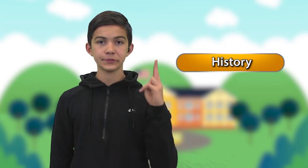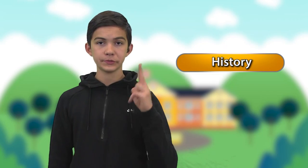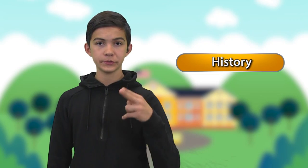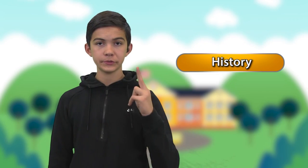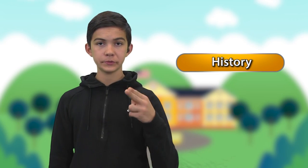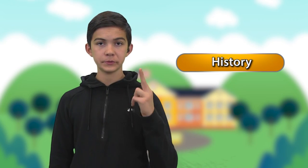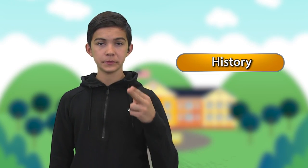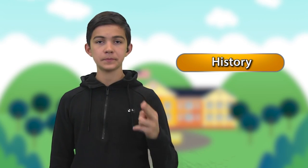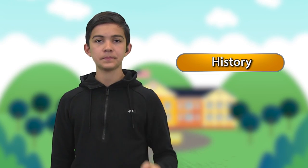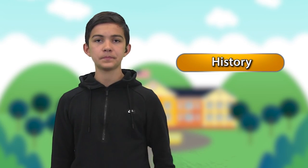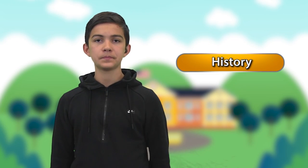History.